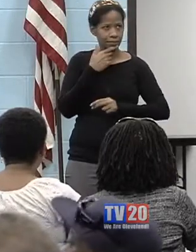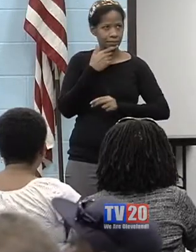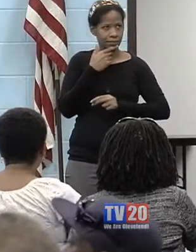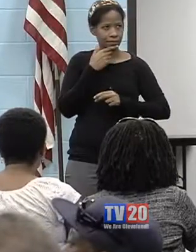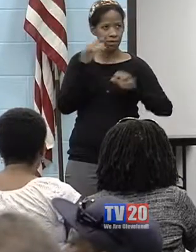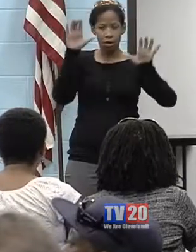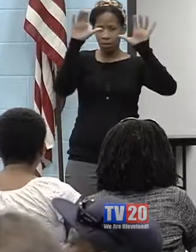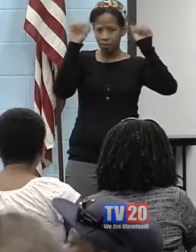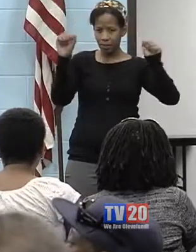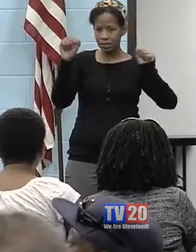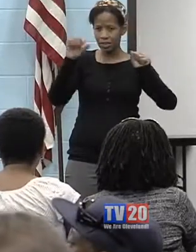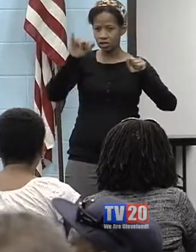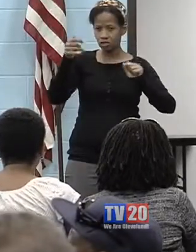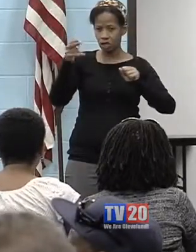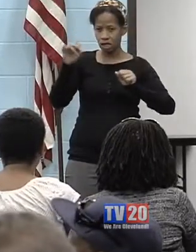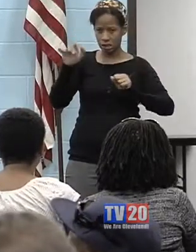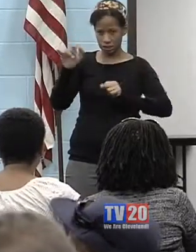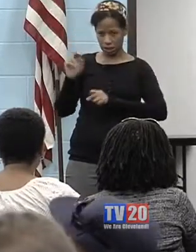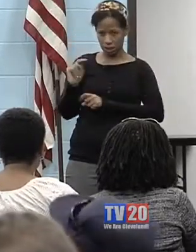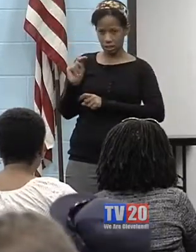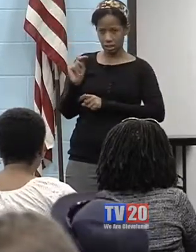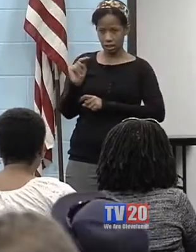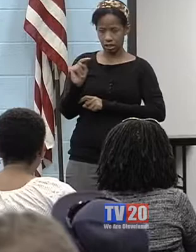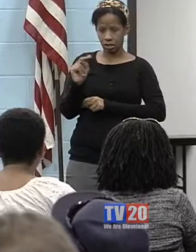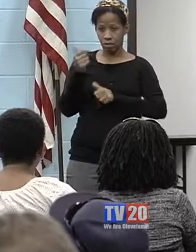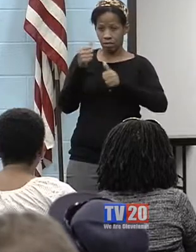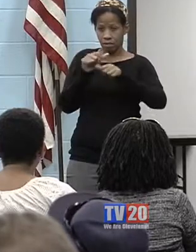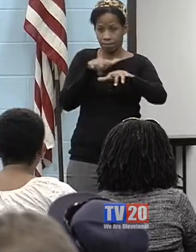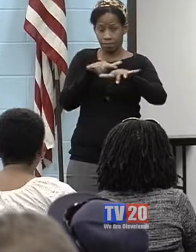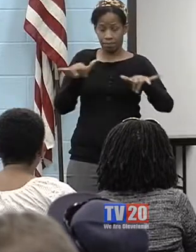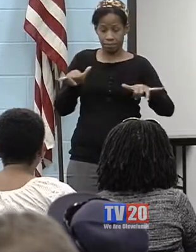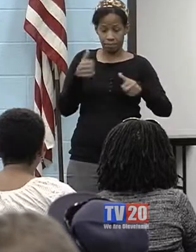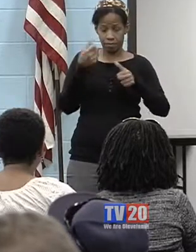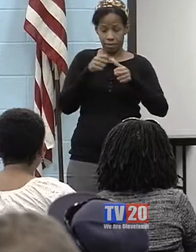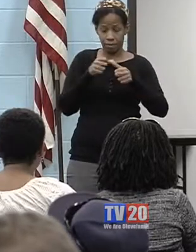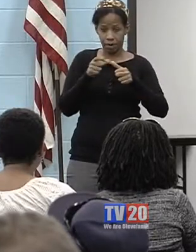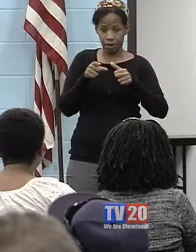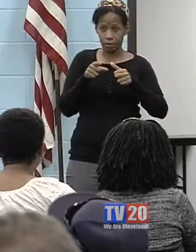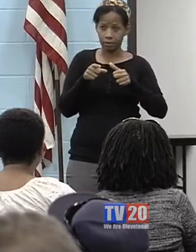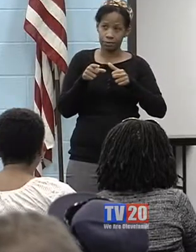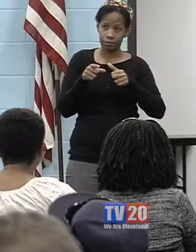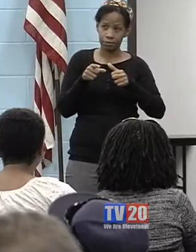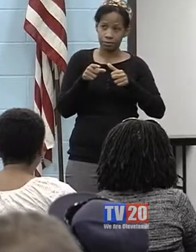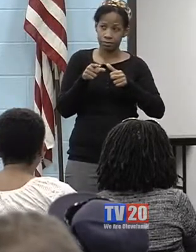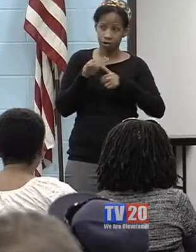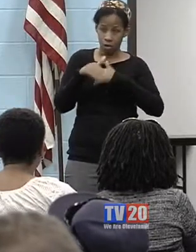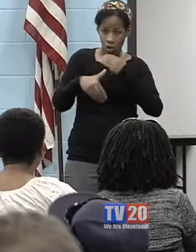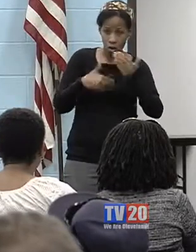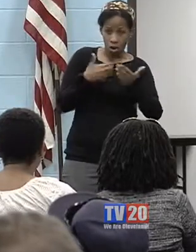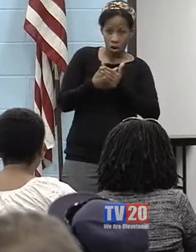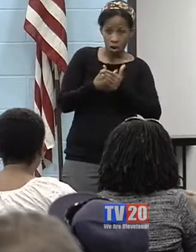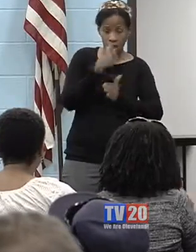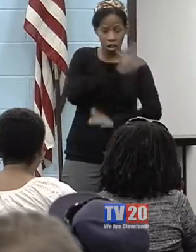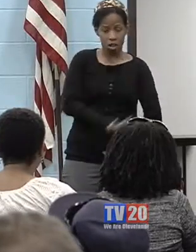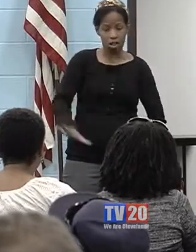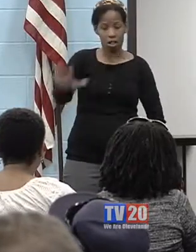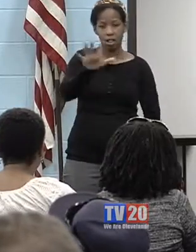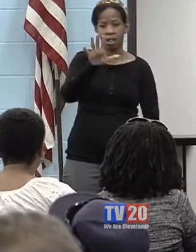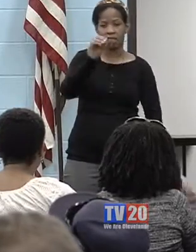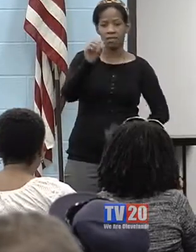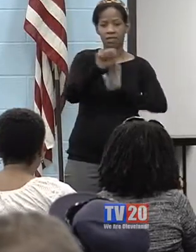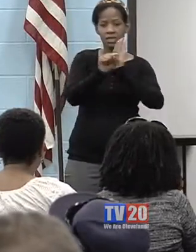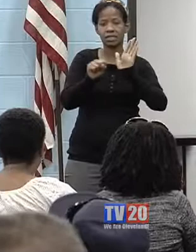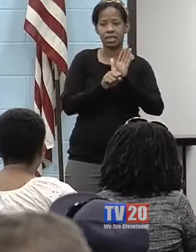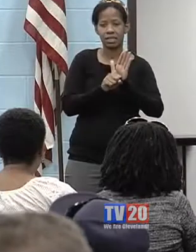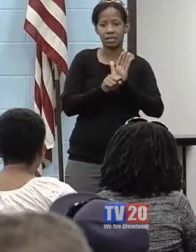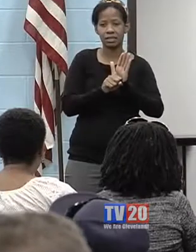President Lyndon Johnson did all this. And at that same time, at the time in all 50 states, there was this thing